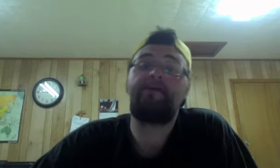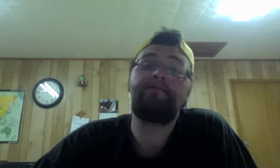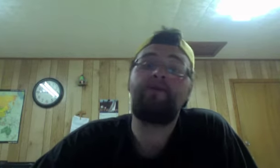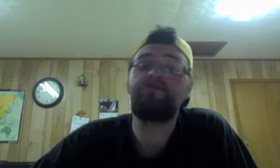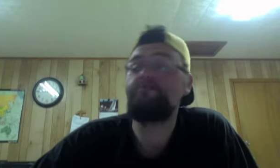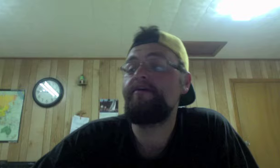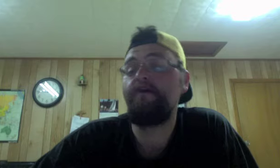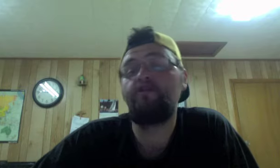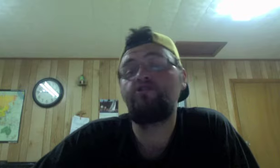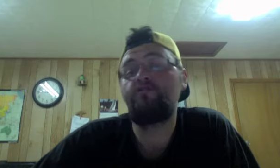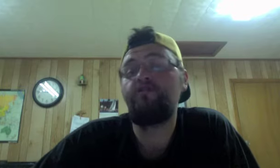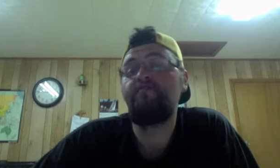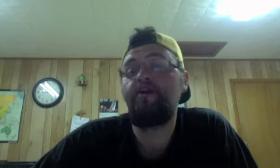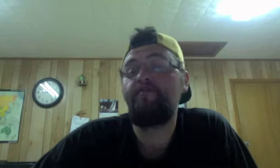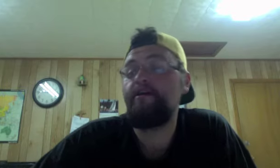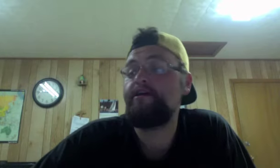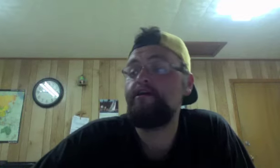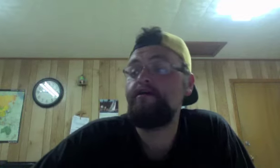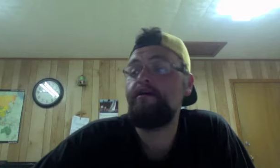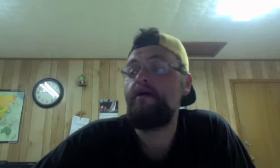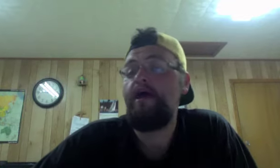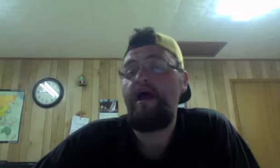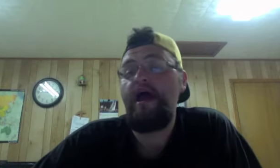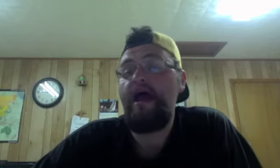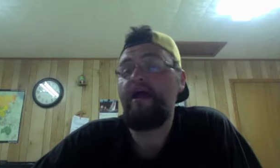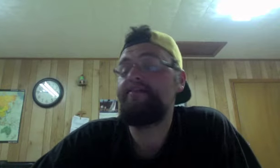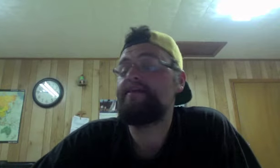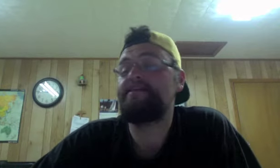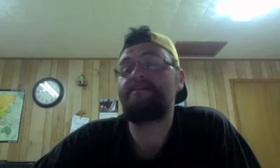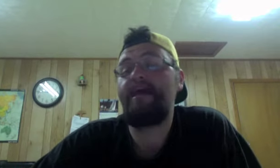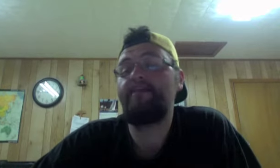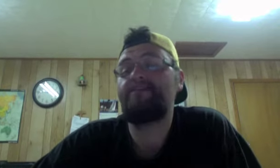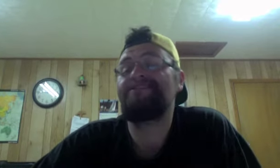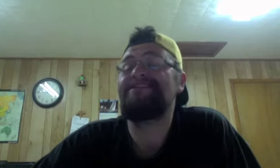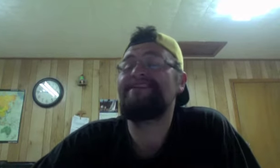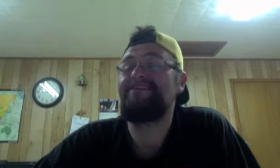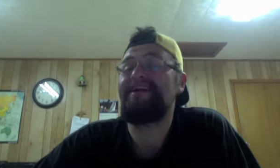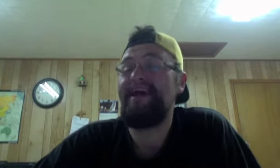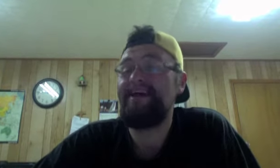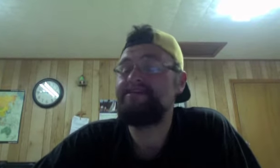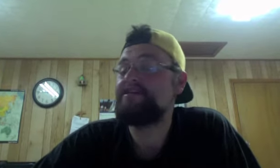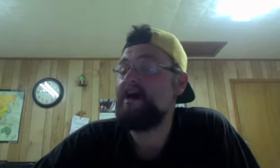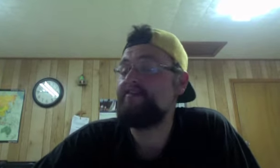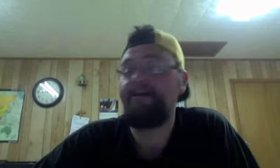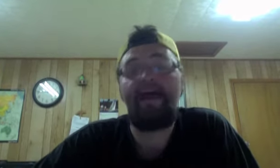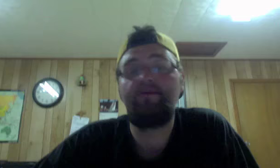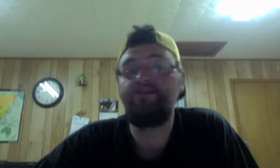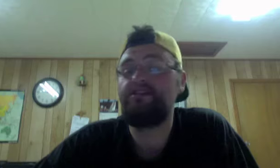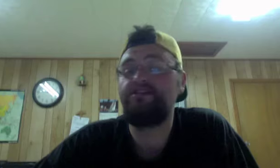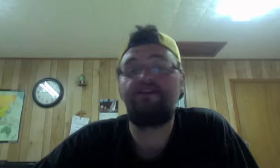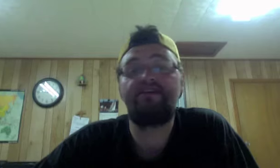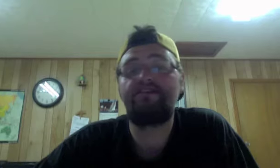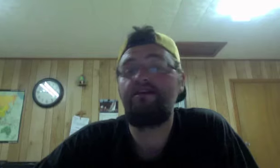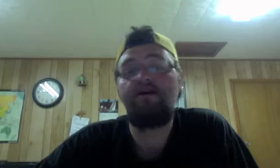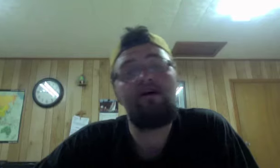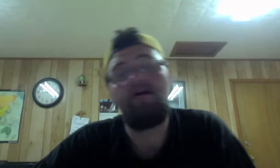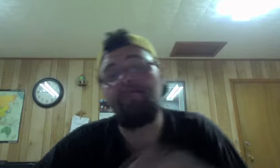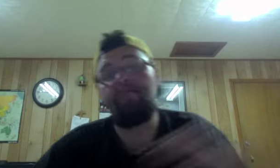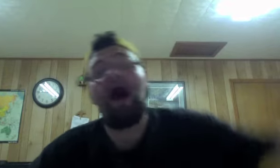in Bo Smith I mean should be very very good and I think this game is going to get out of hand I think Hamilton is just miles